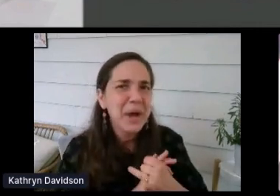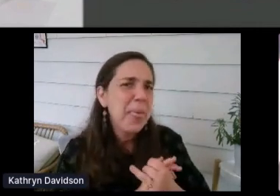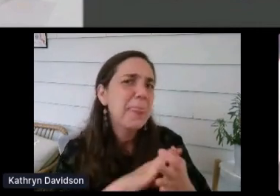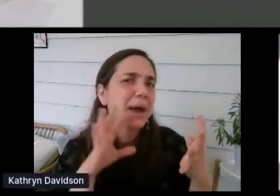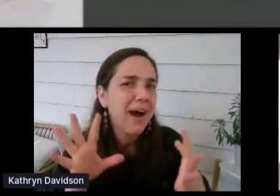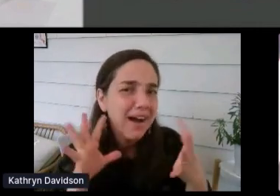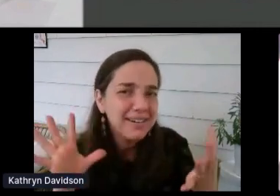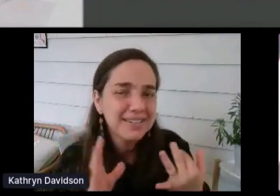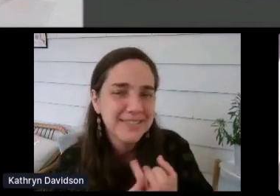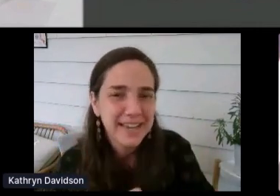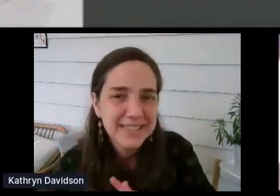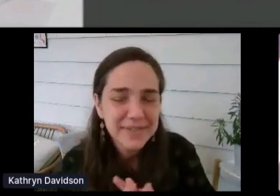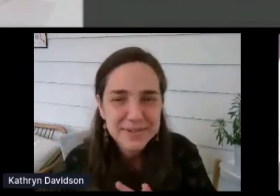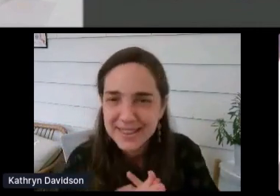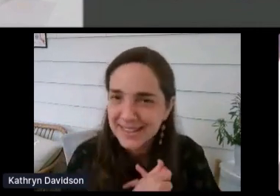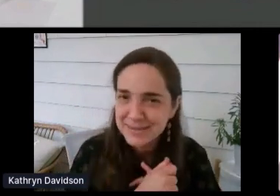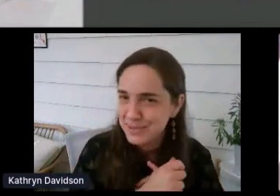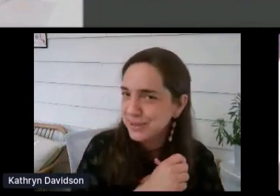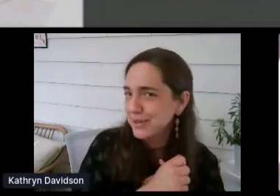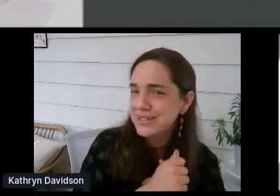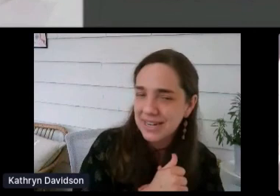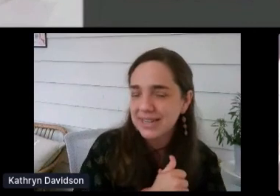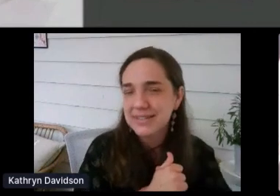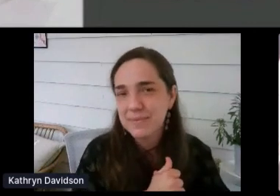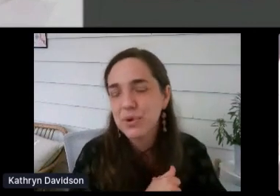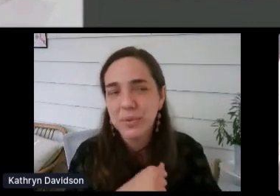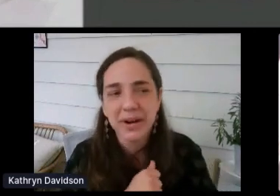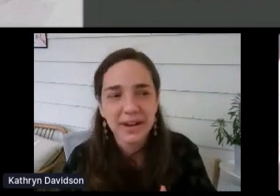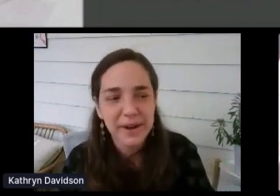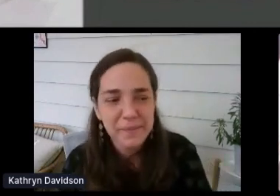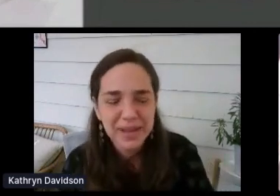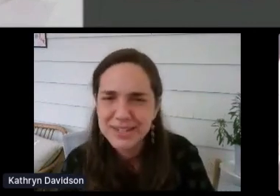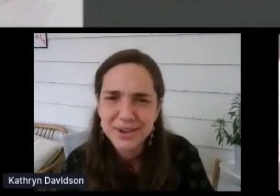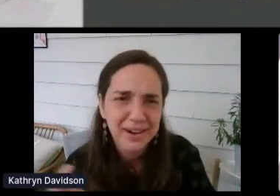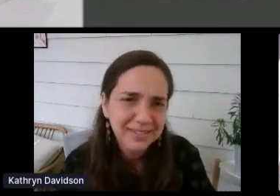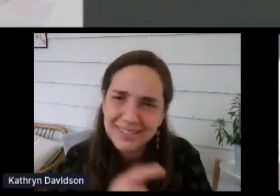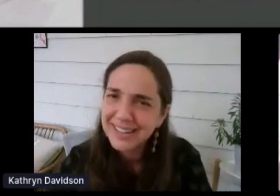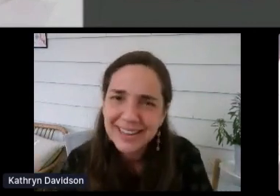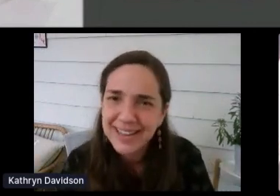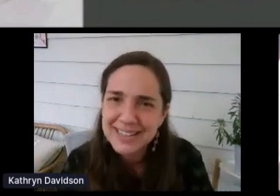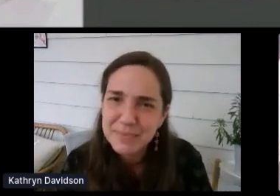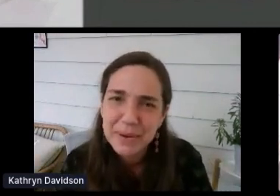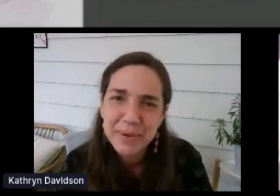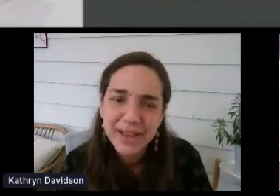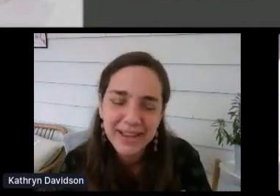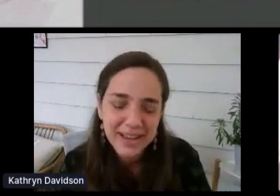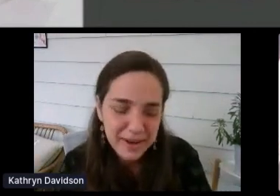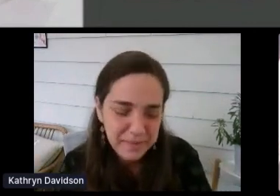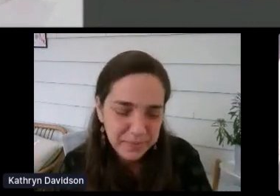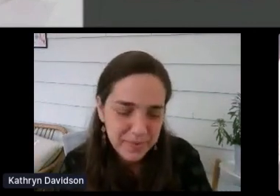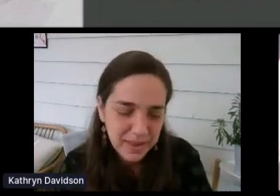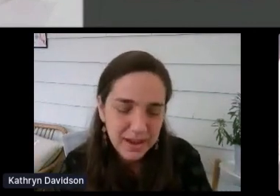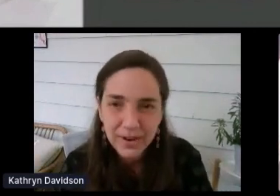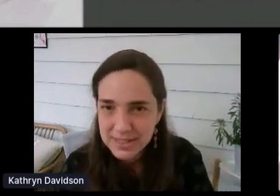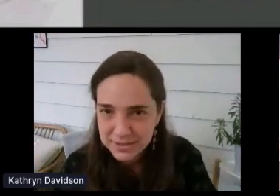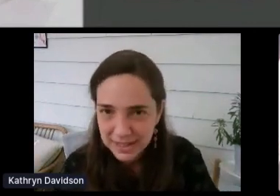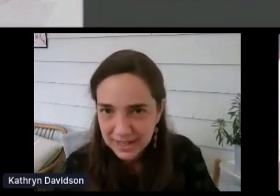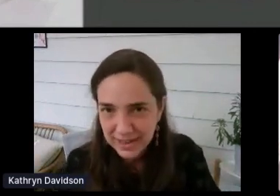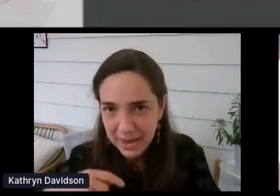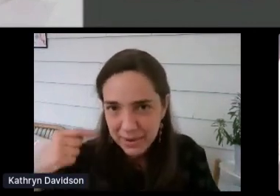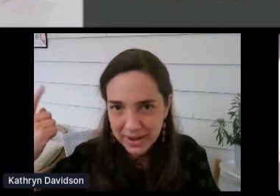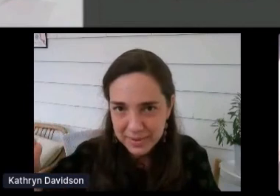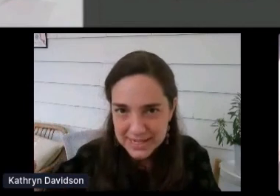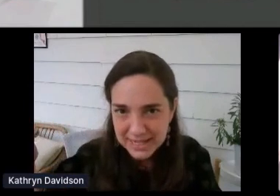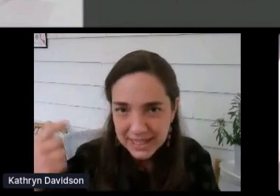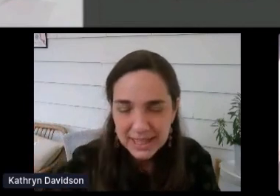like the cognitive science of those, I think, is still understudied. There's some cool work I just saw last spring by a grad student